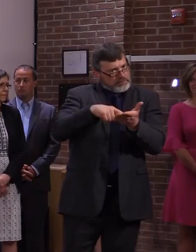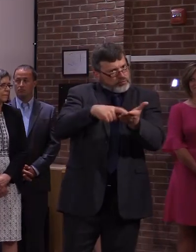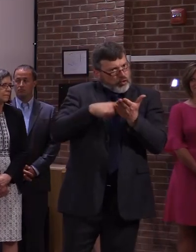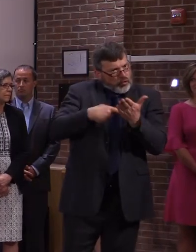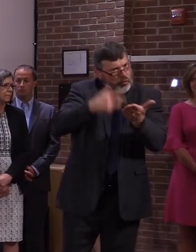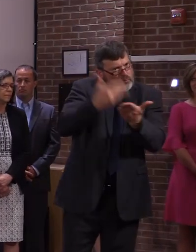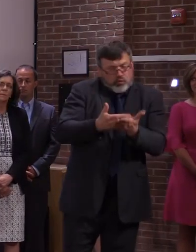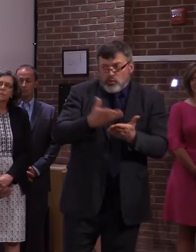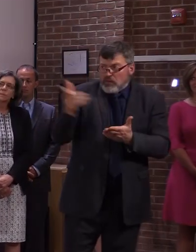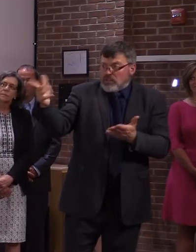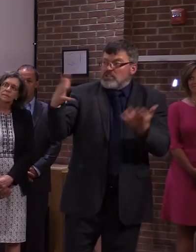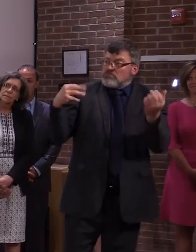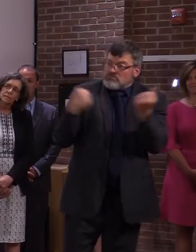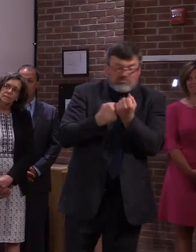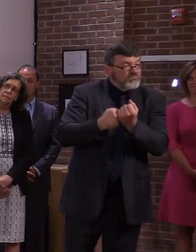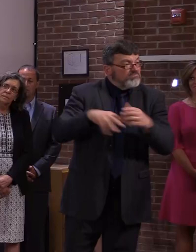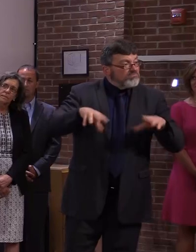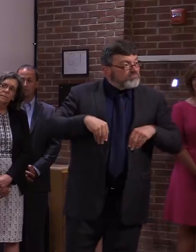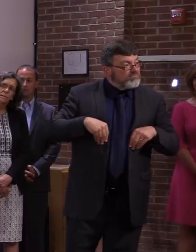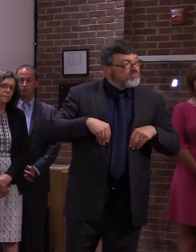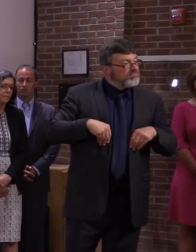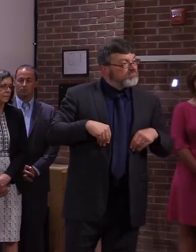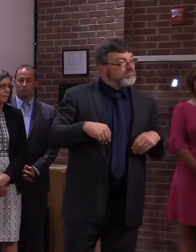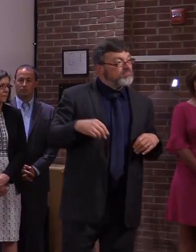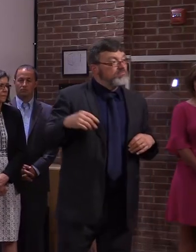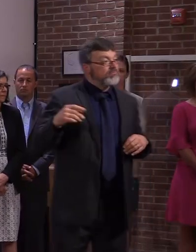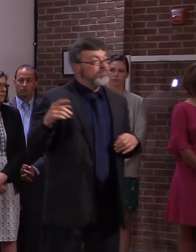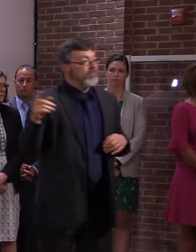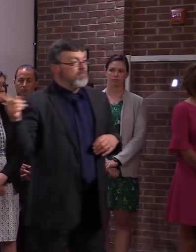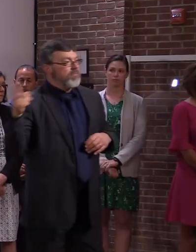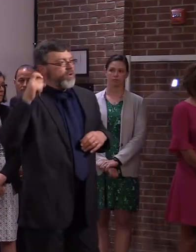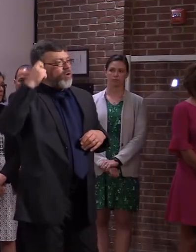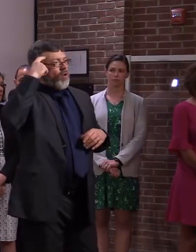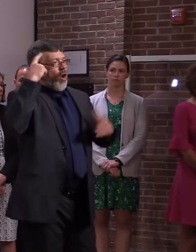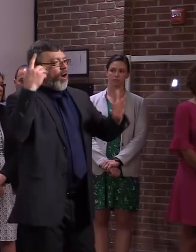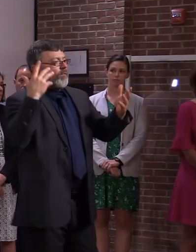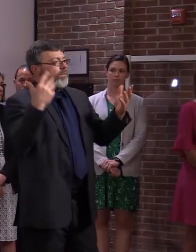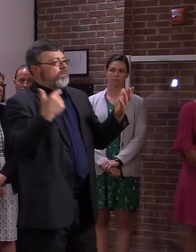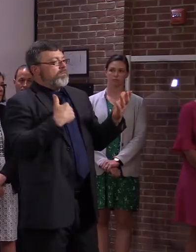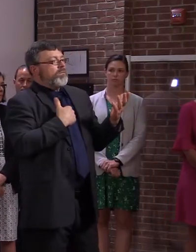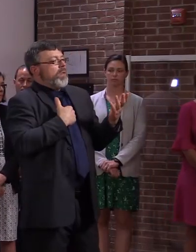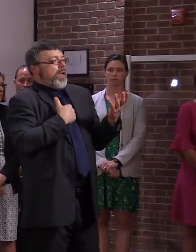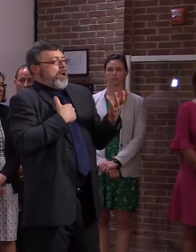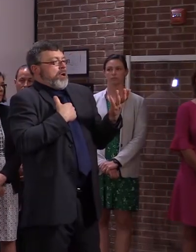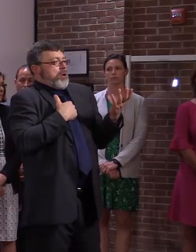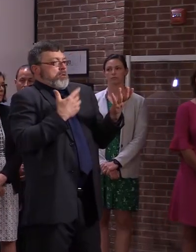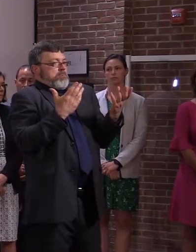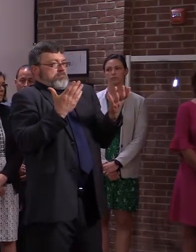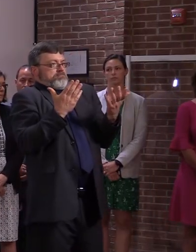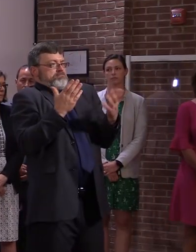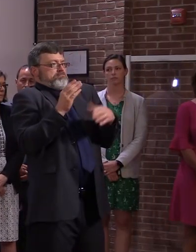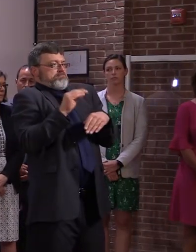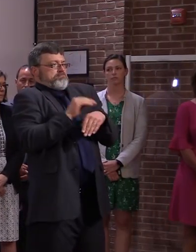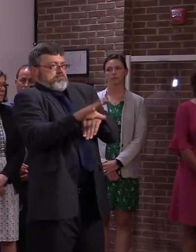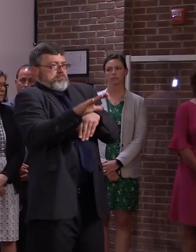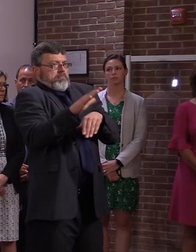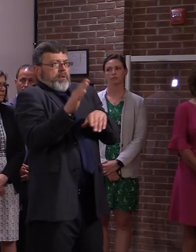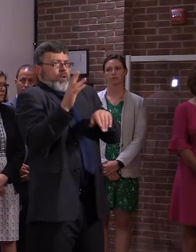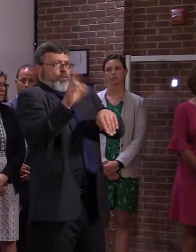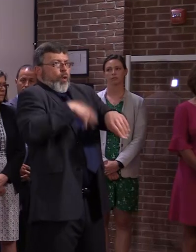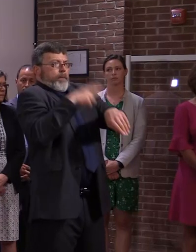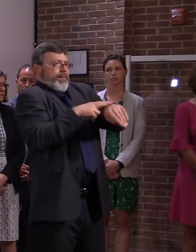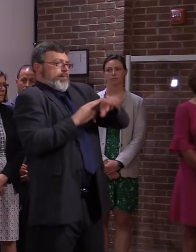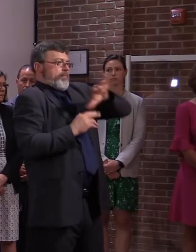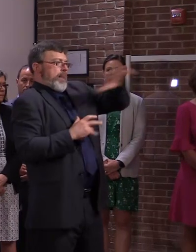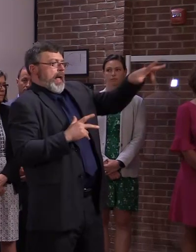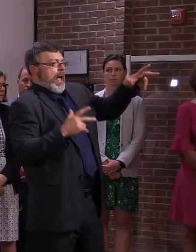would recommend that you can go back to what you had before, pre-pandemic. But this is